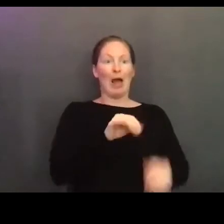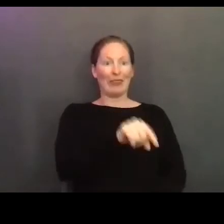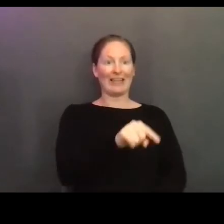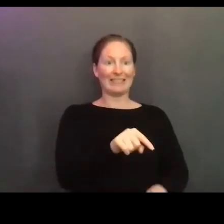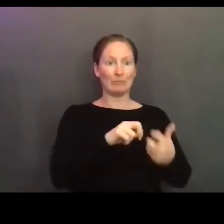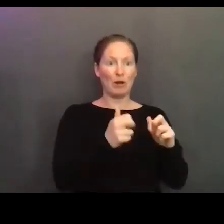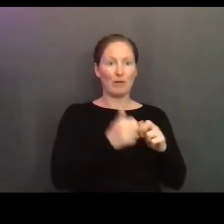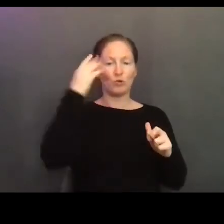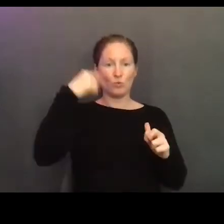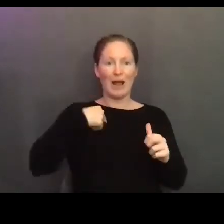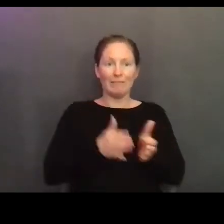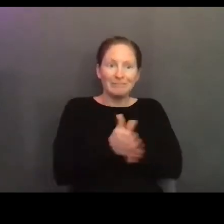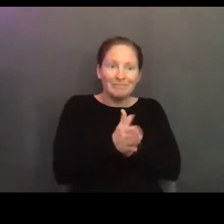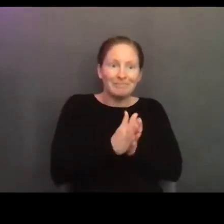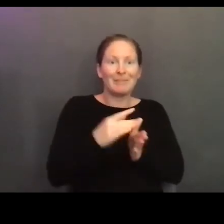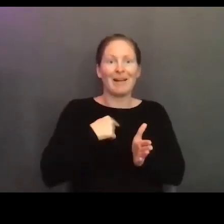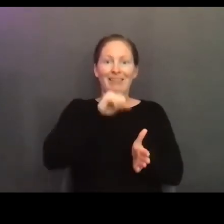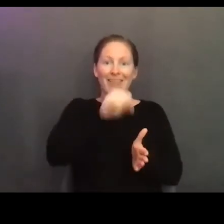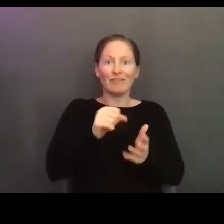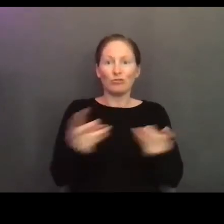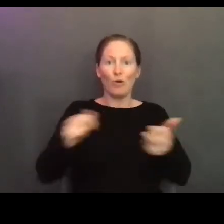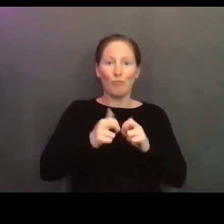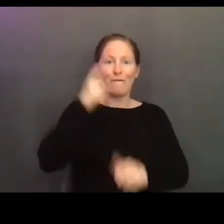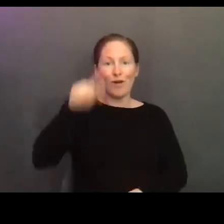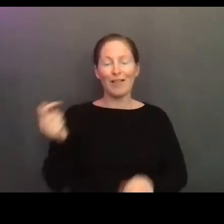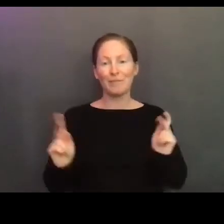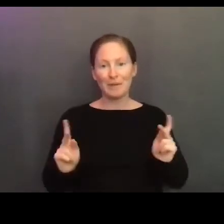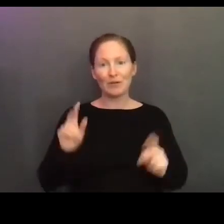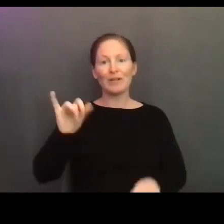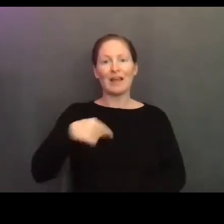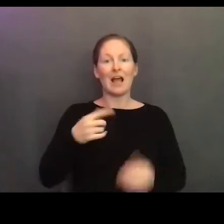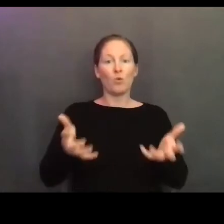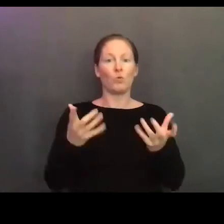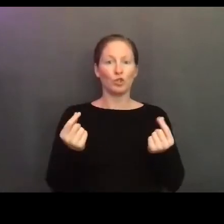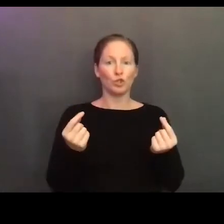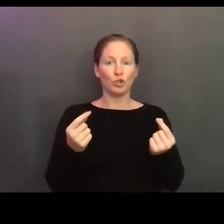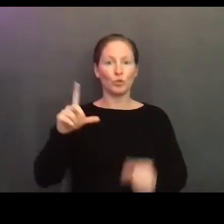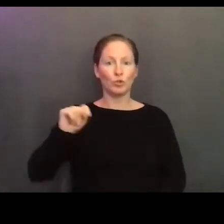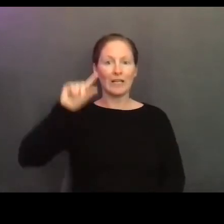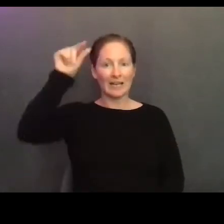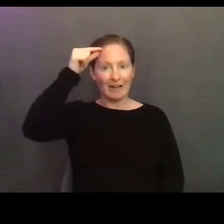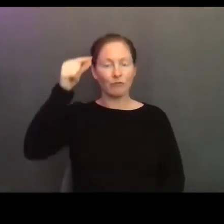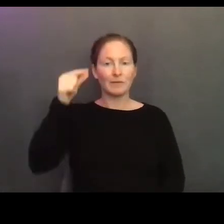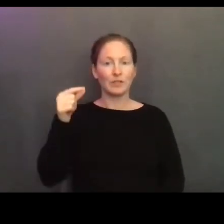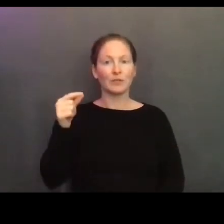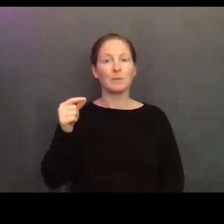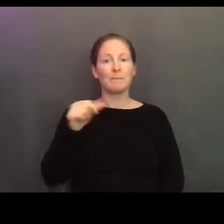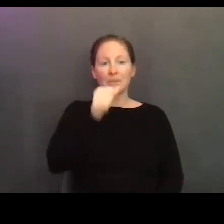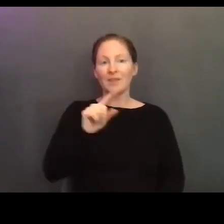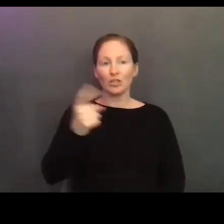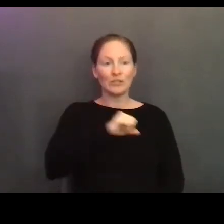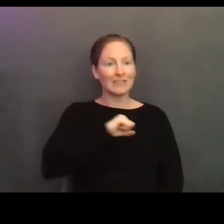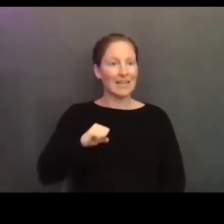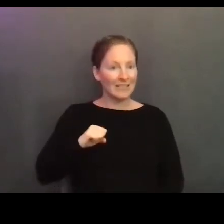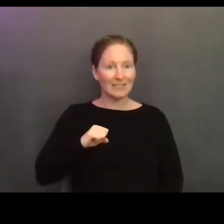that's what drives me, is to solve problems for others. And so that's what I want to do as Lieutenant Governor, is just not preside over the Senate, which is the